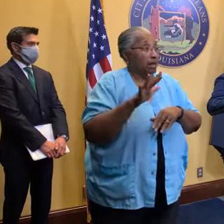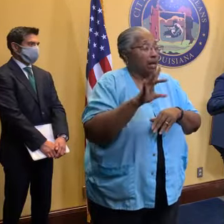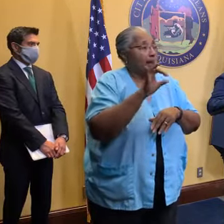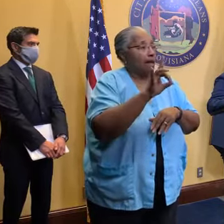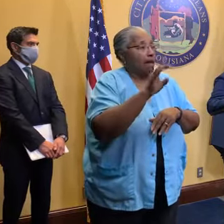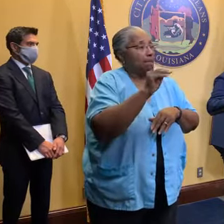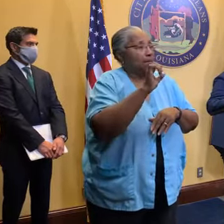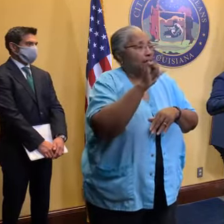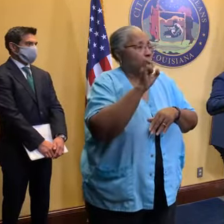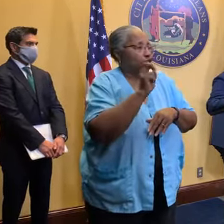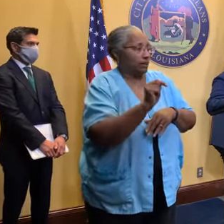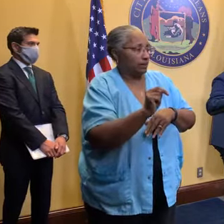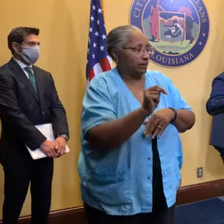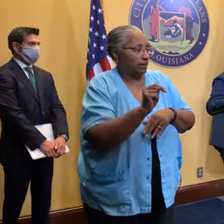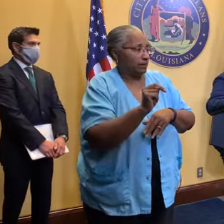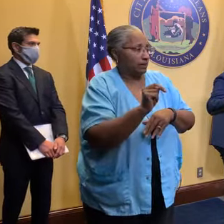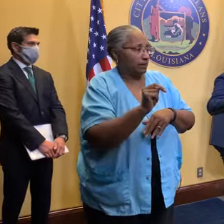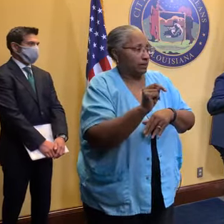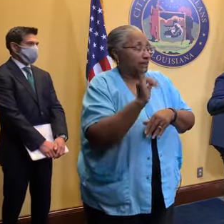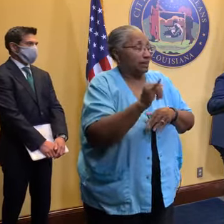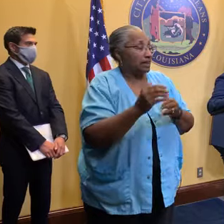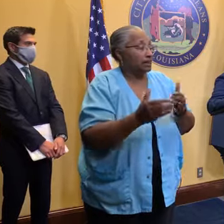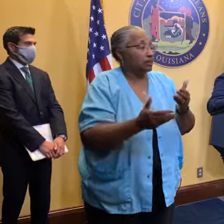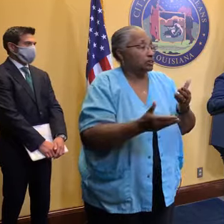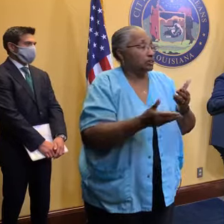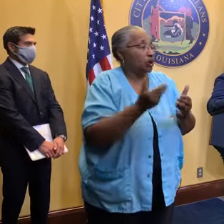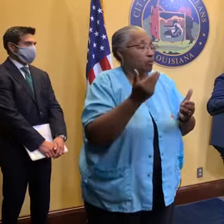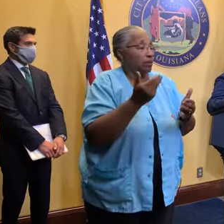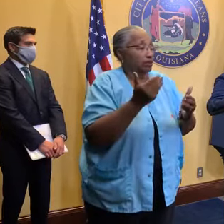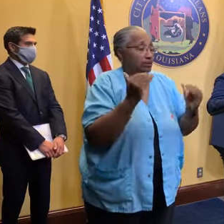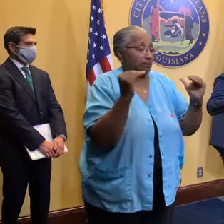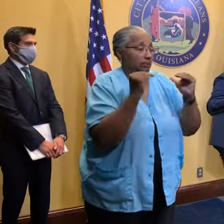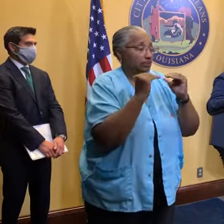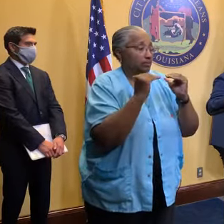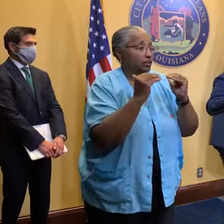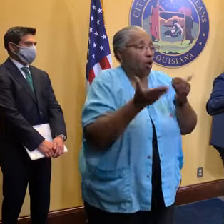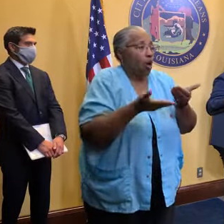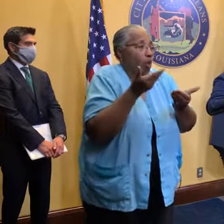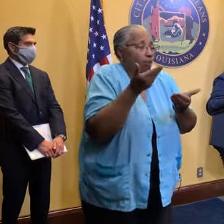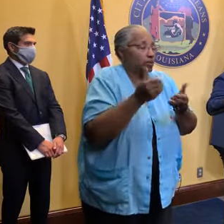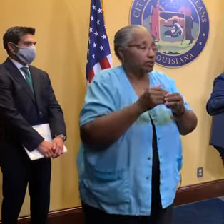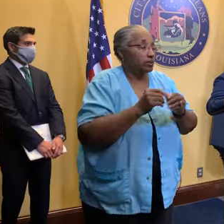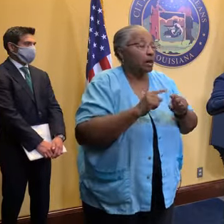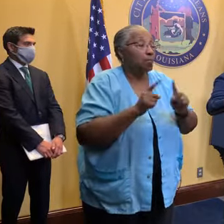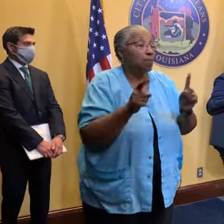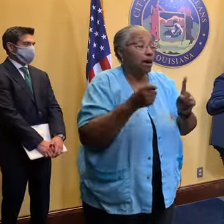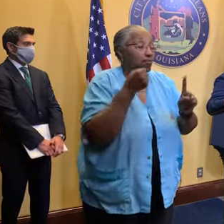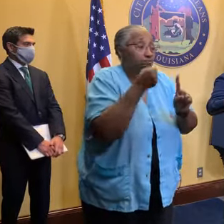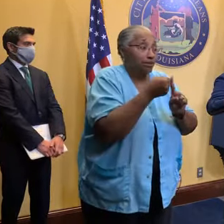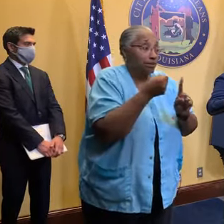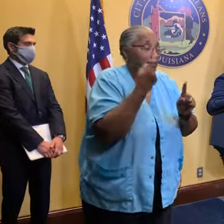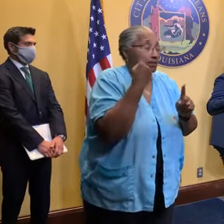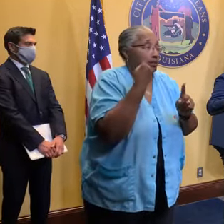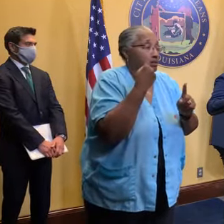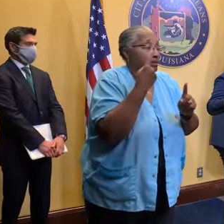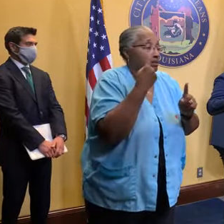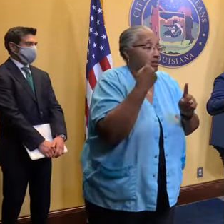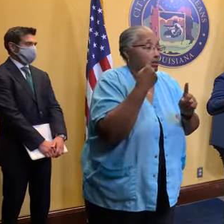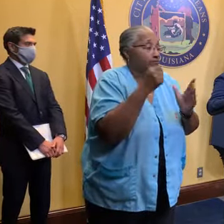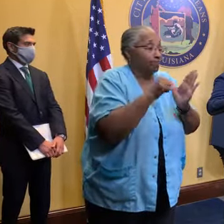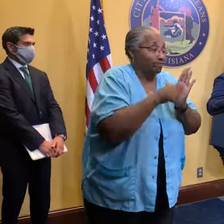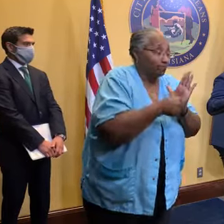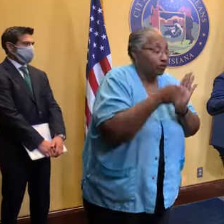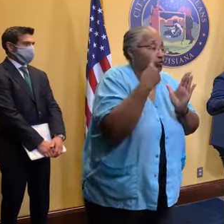million. So that's almost a wash. However, the impact to our businesses, we